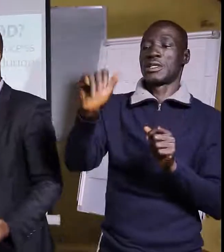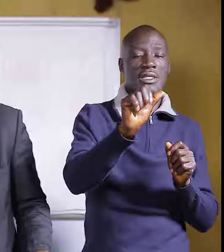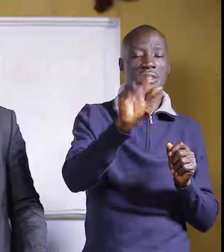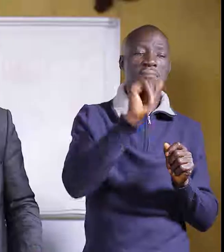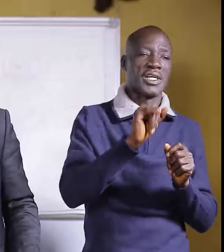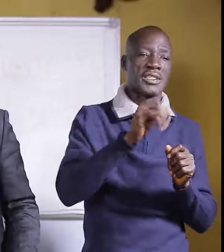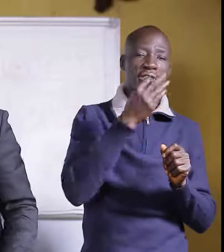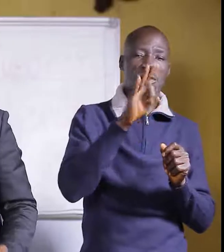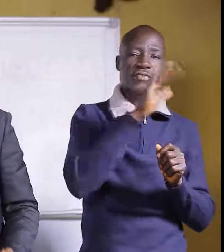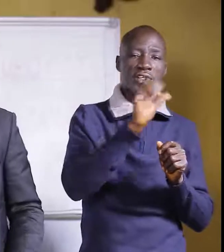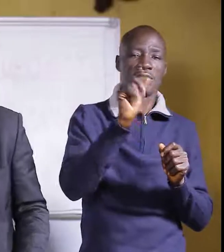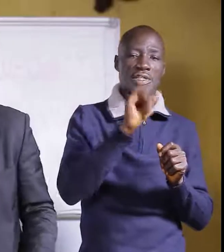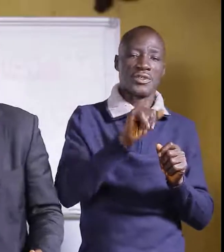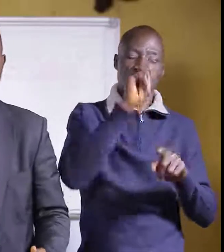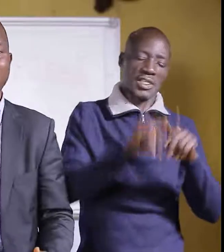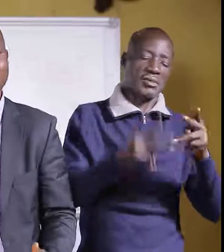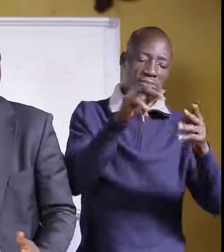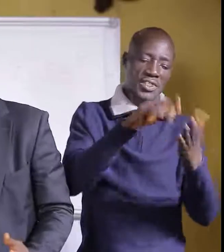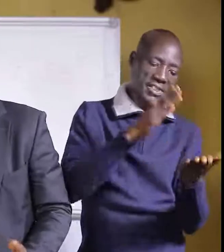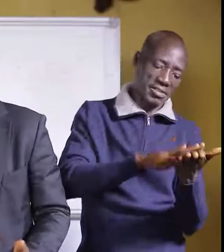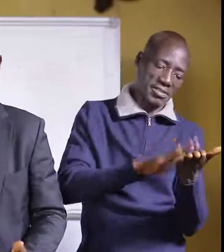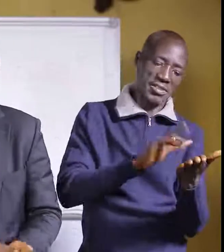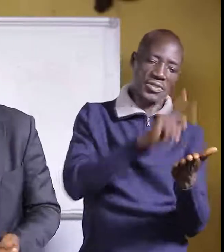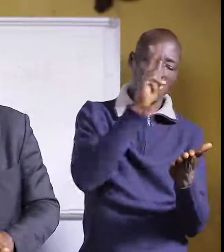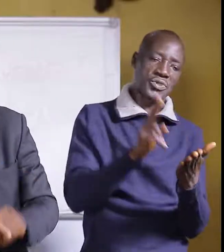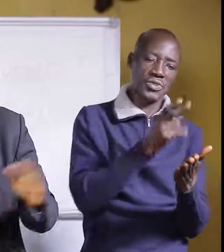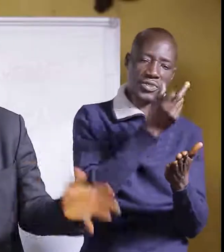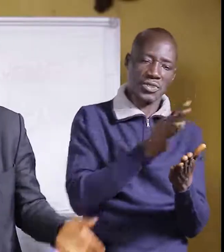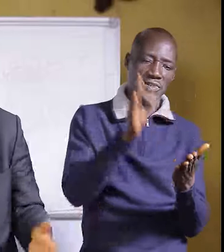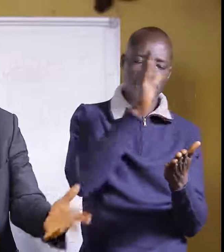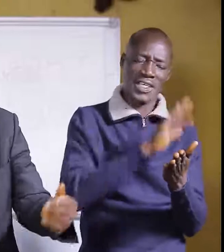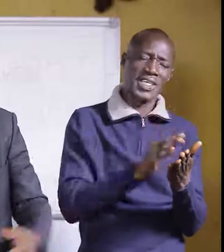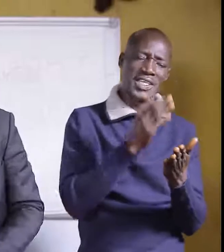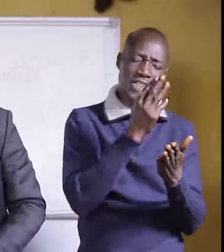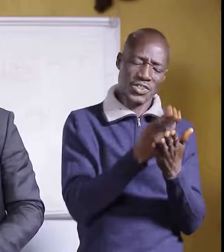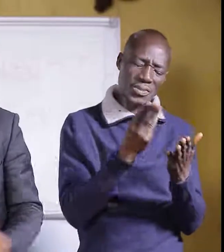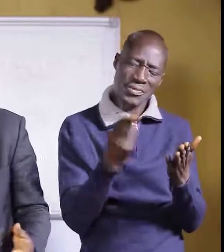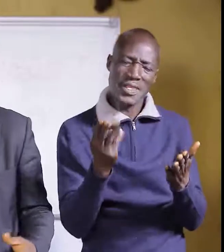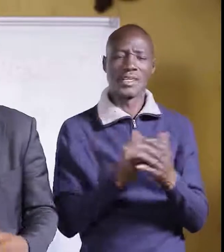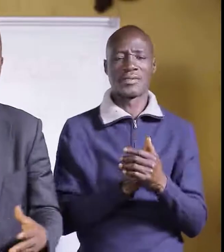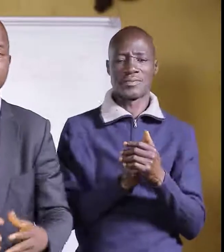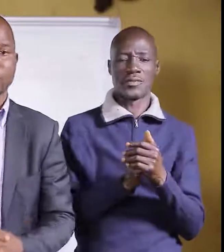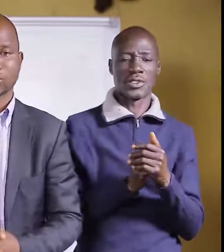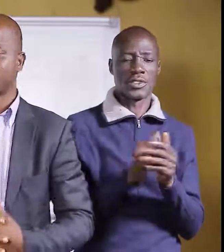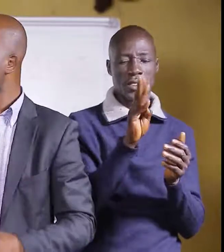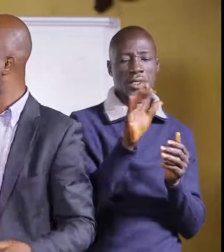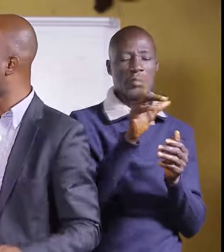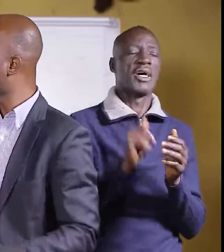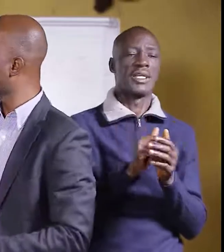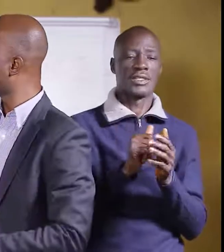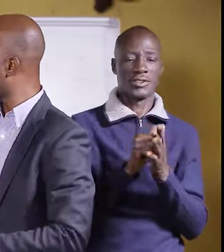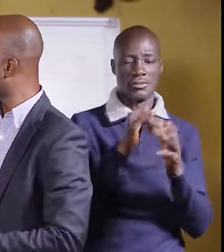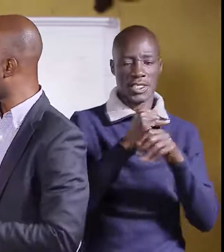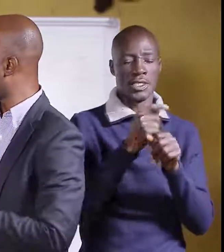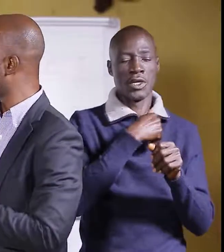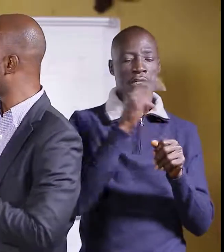put it on your palm and actualize the mass, except by the use of a specified weighing balance or instrument. So you can